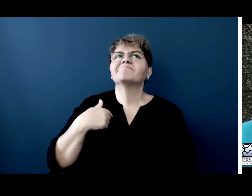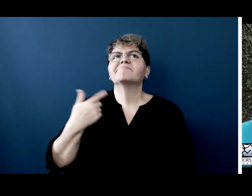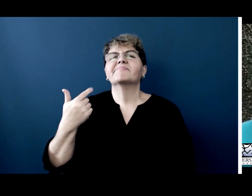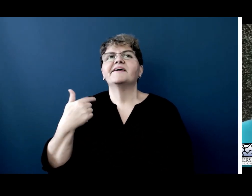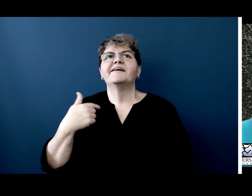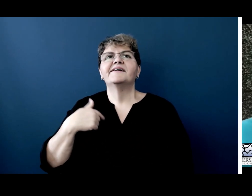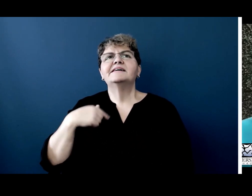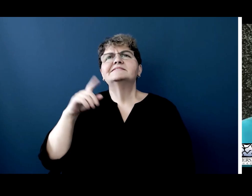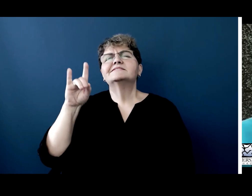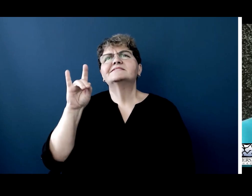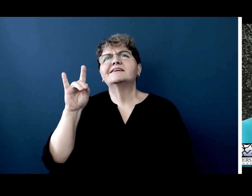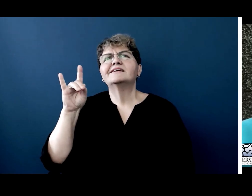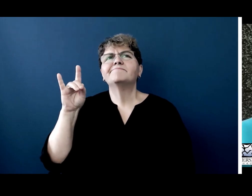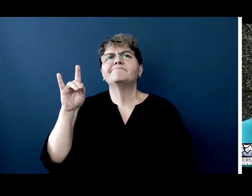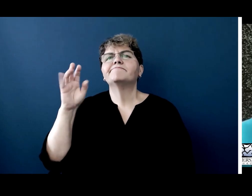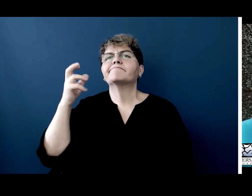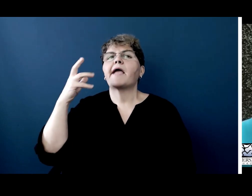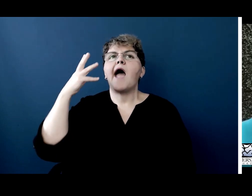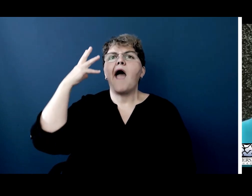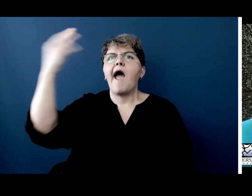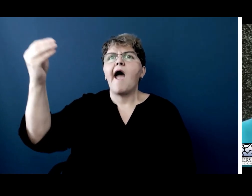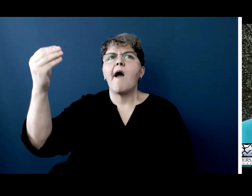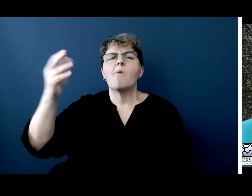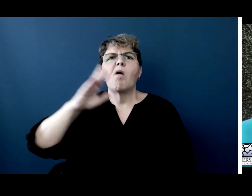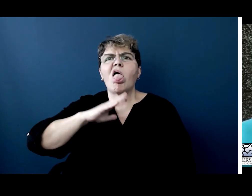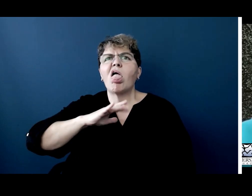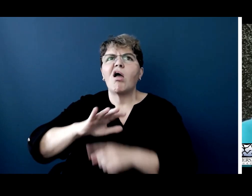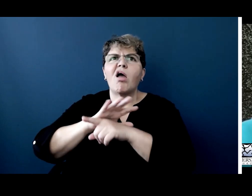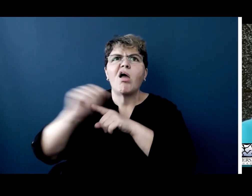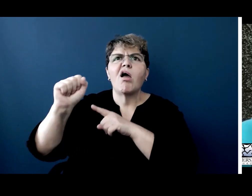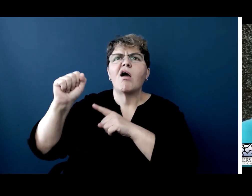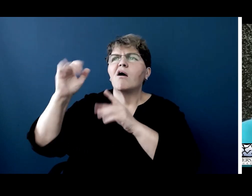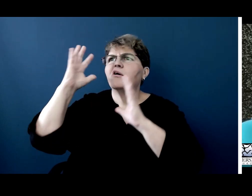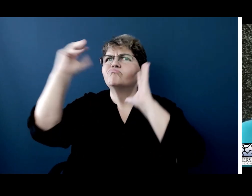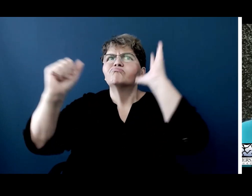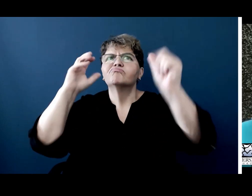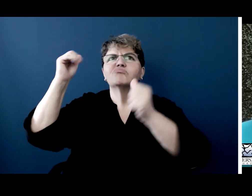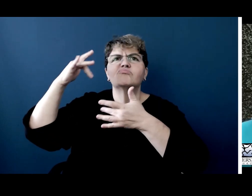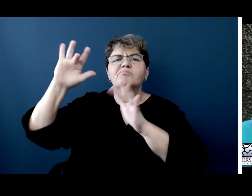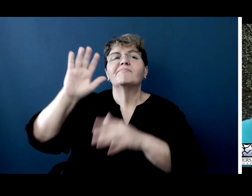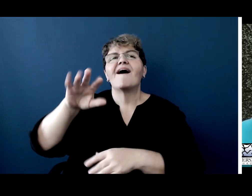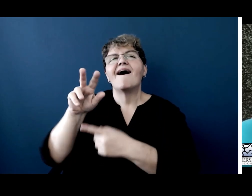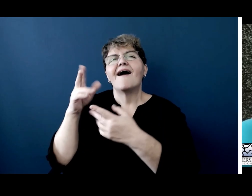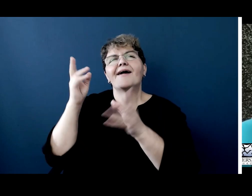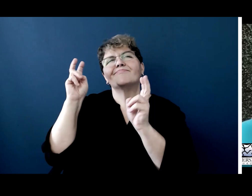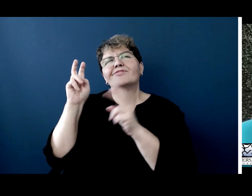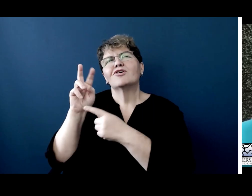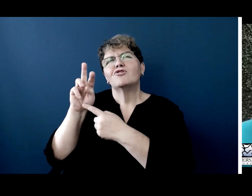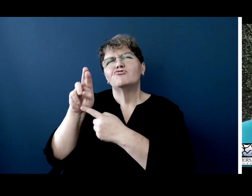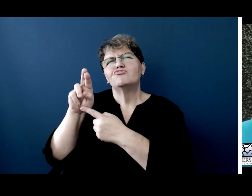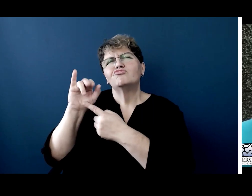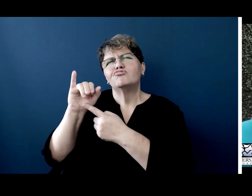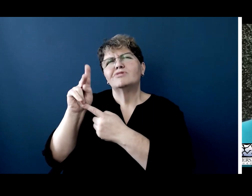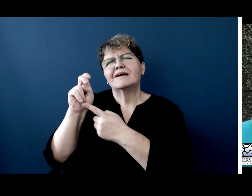Riverside Park in Massachusetts, and it's called Six Flags. Oh, you went to Six Flags when you were in high school? You guys did a field trip there? Yeah, it was Yeah. like